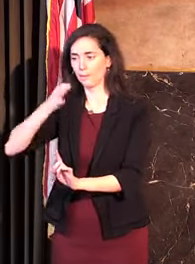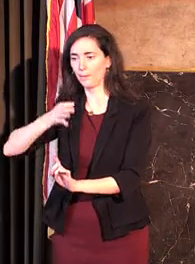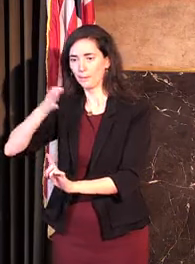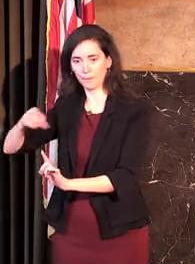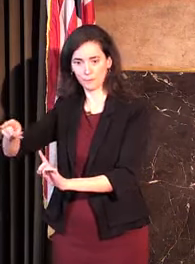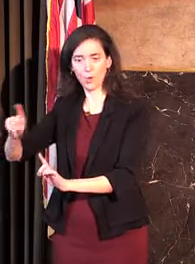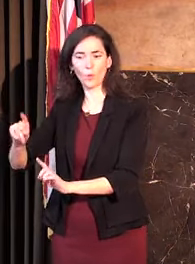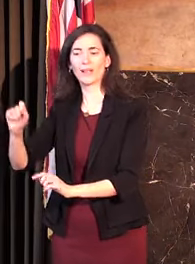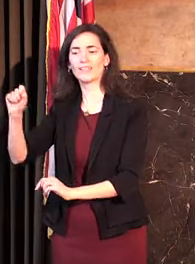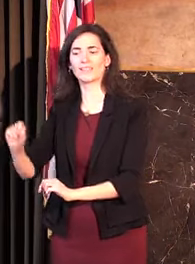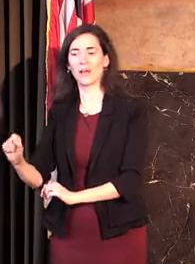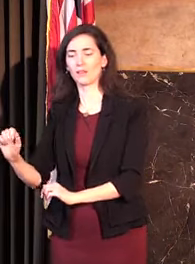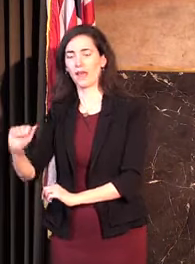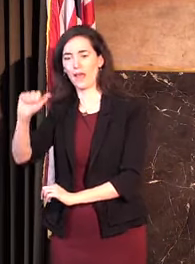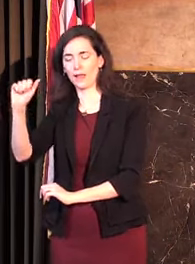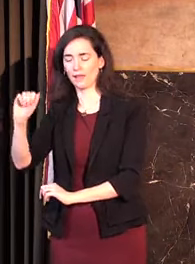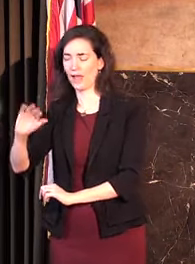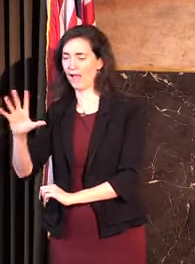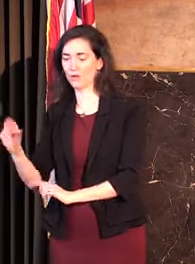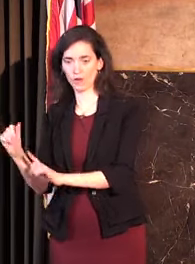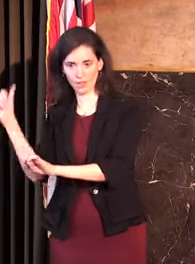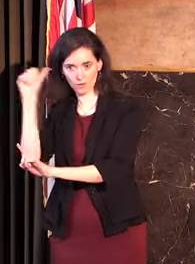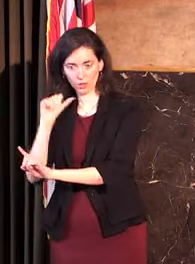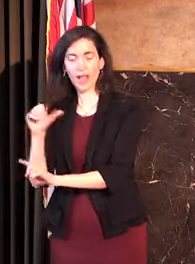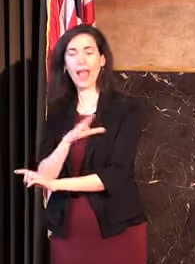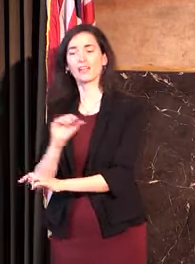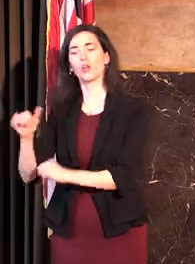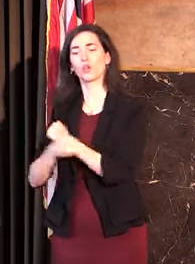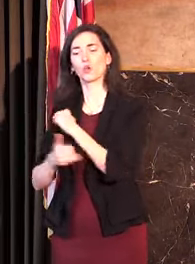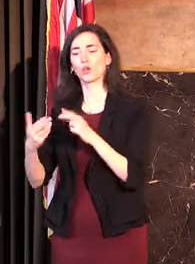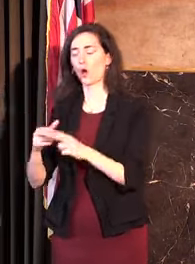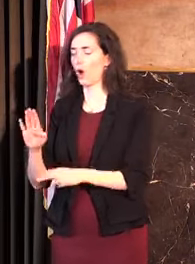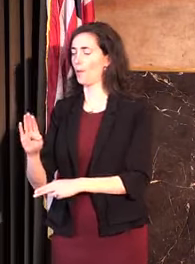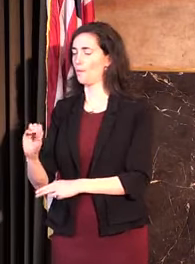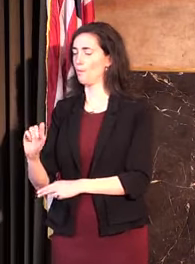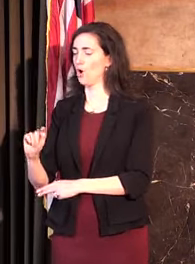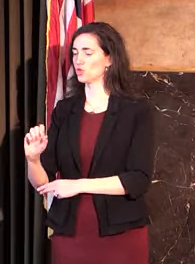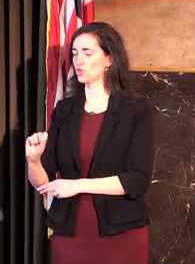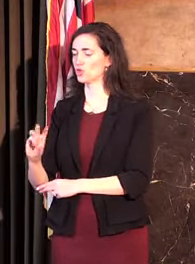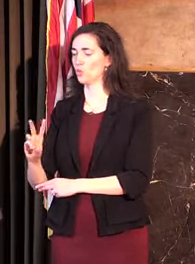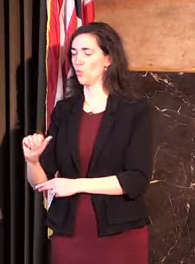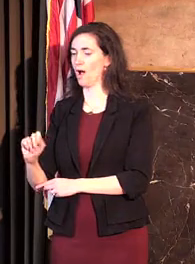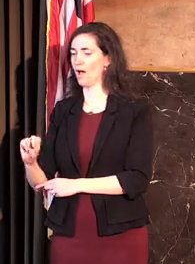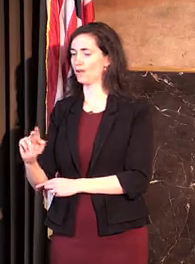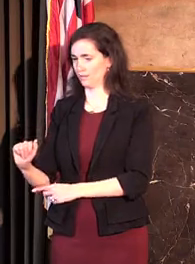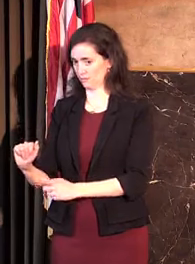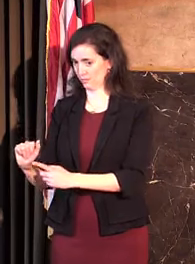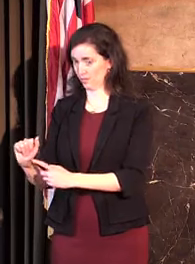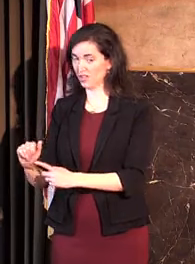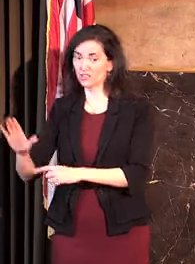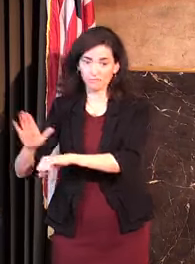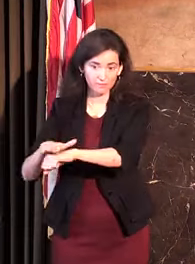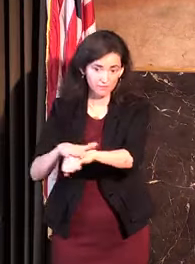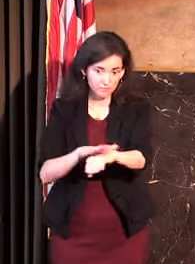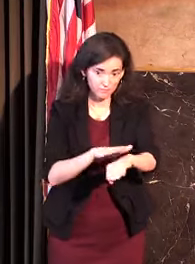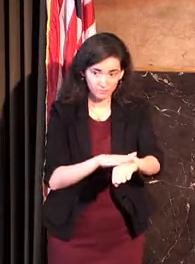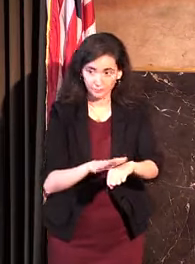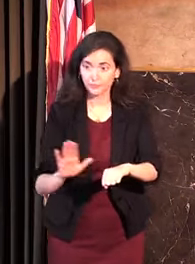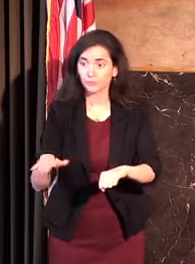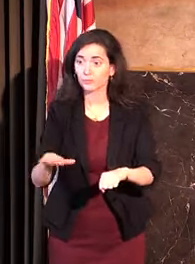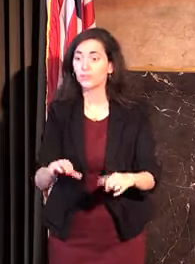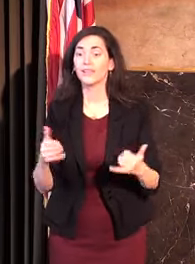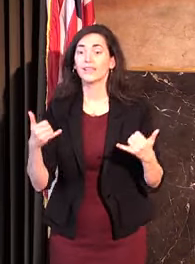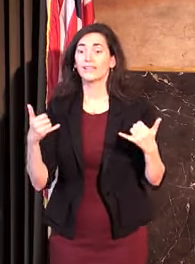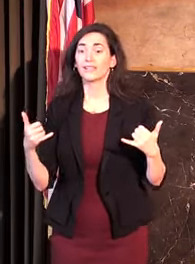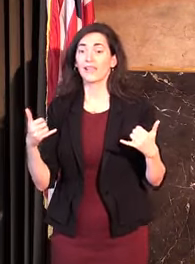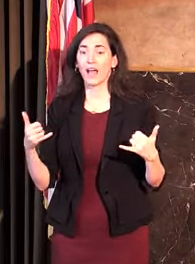in South Africa and Botswana. Before I go farther, I need to say this. Everything we know right now about Omicron is